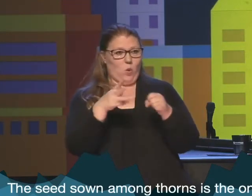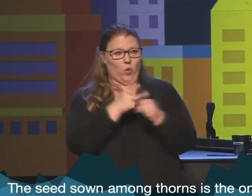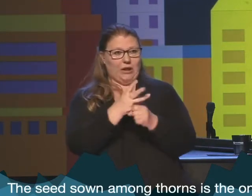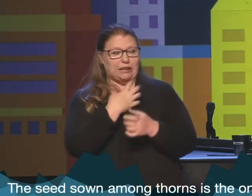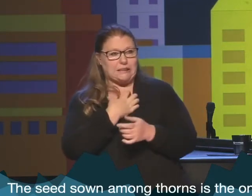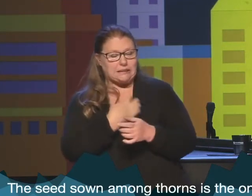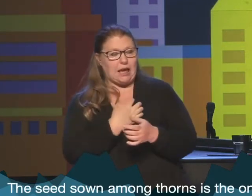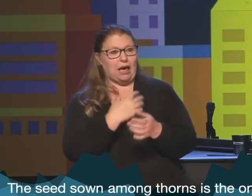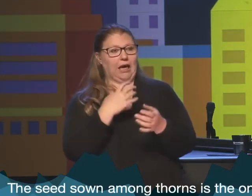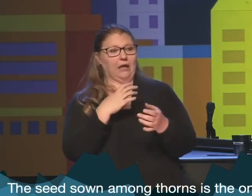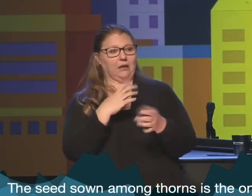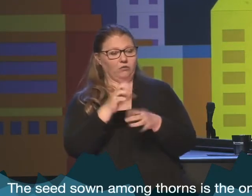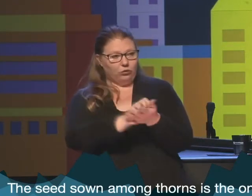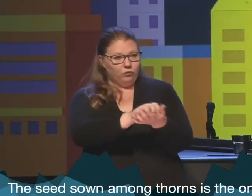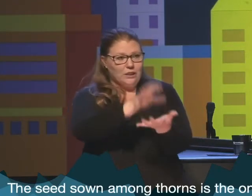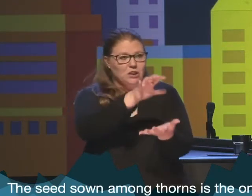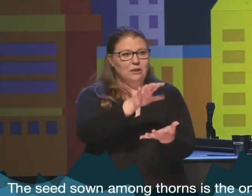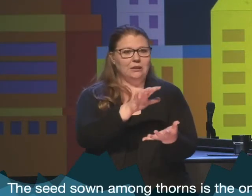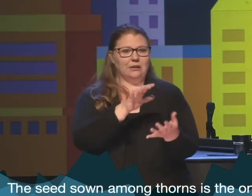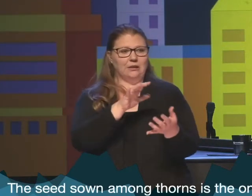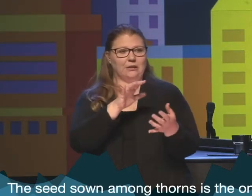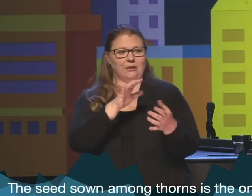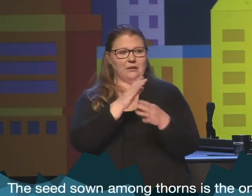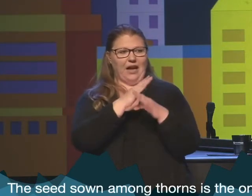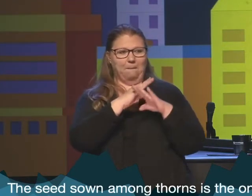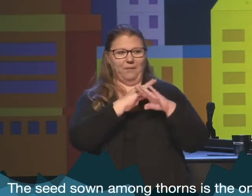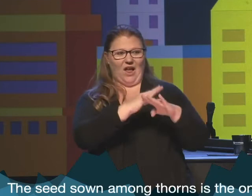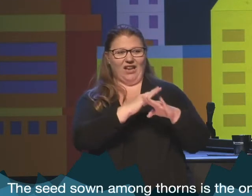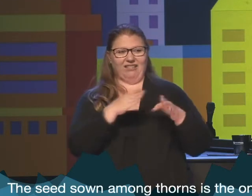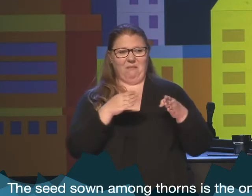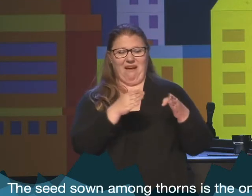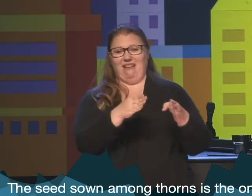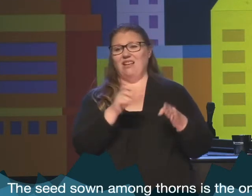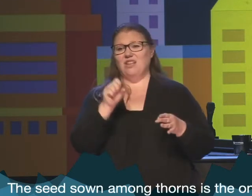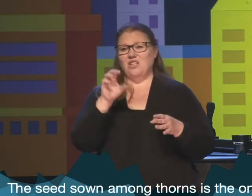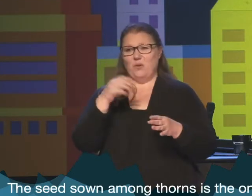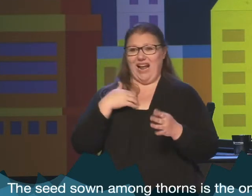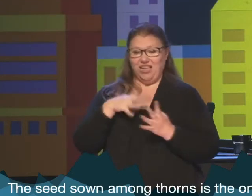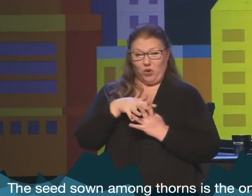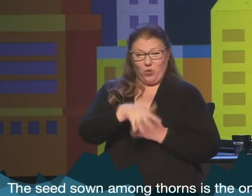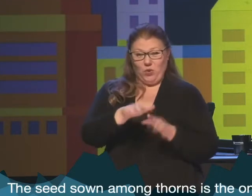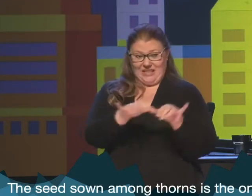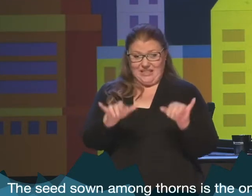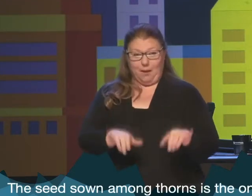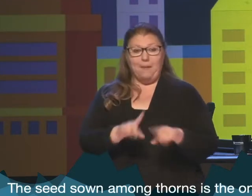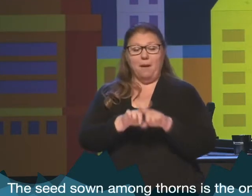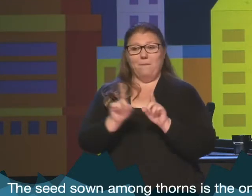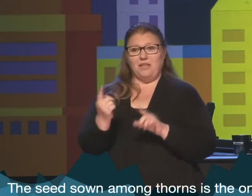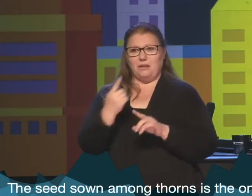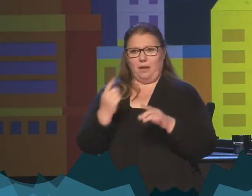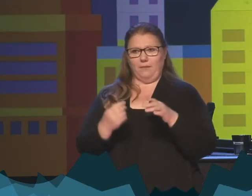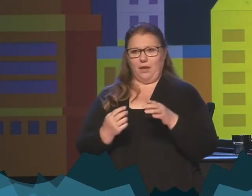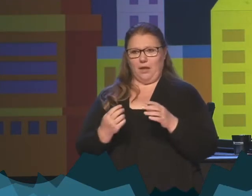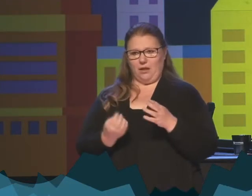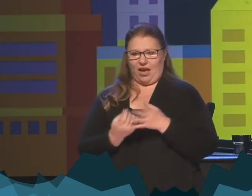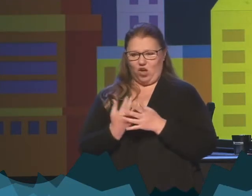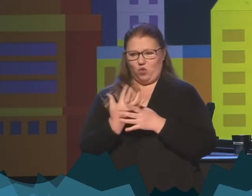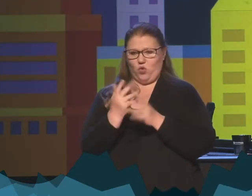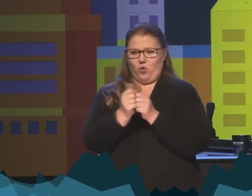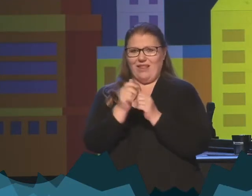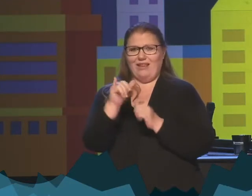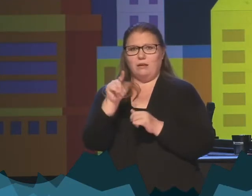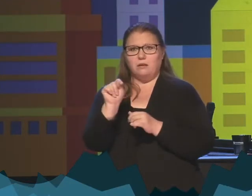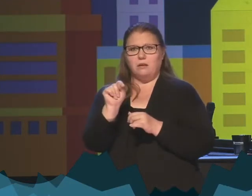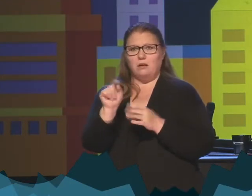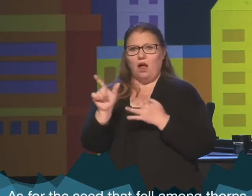choke the word and it bears no fruit. So it's growing. It's got a root system, But something grew along with it. Luke chapter 8:14